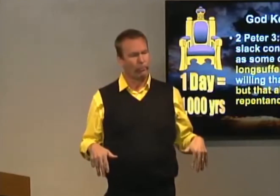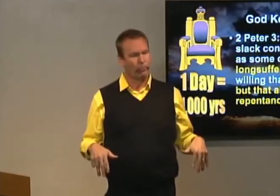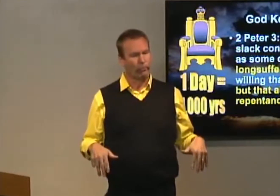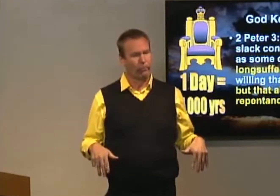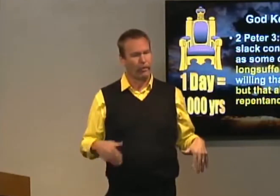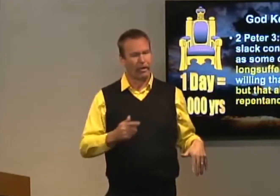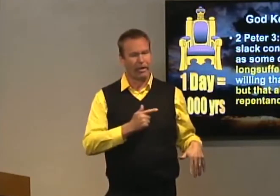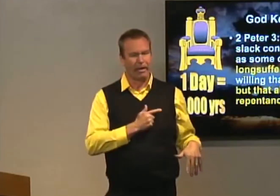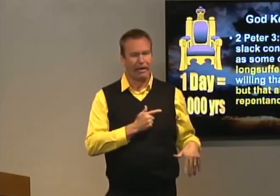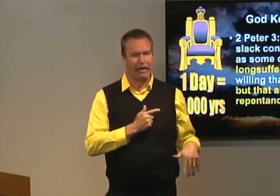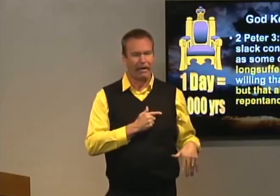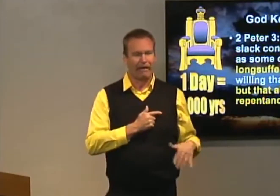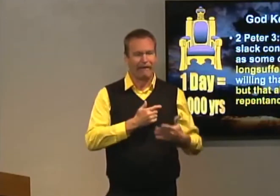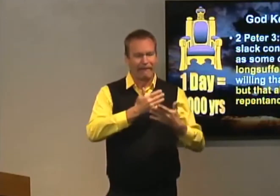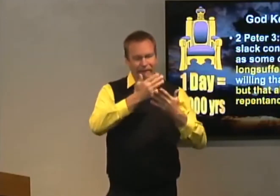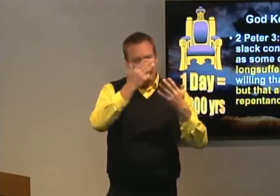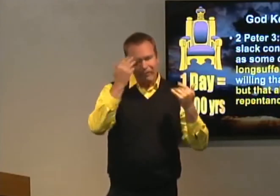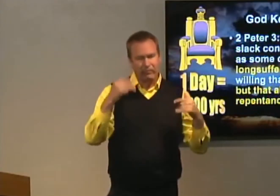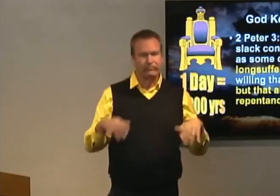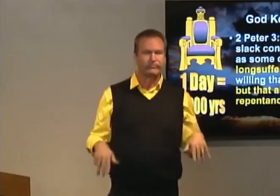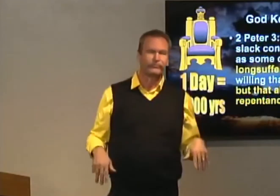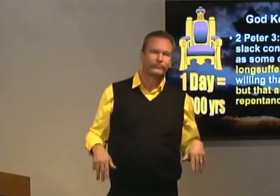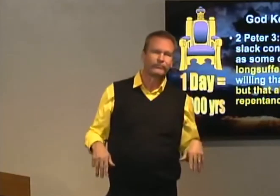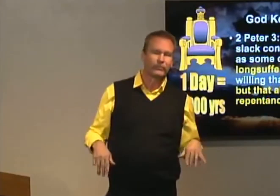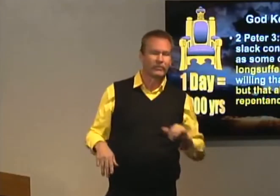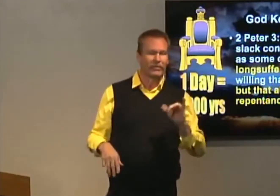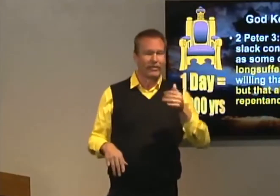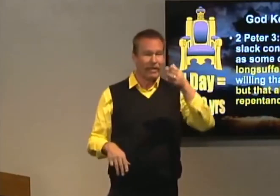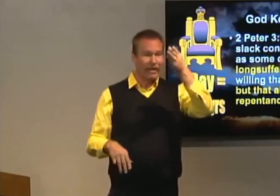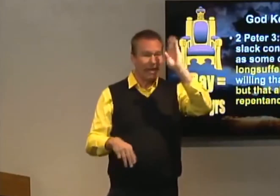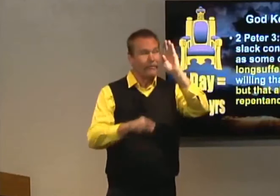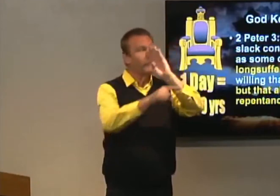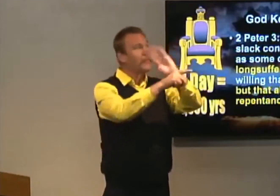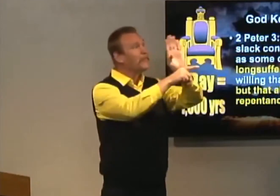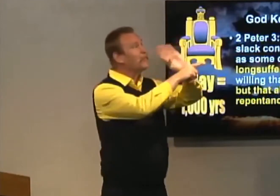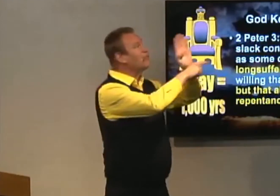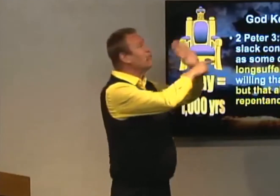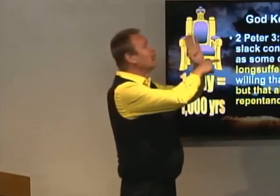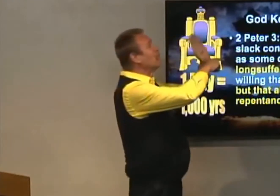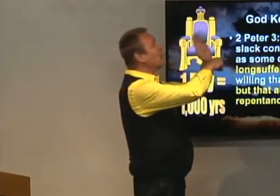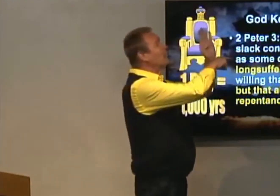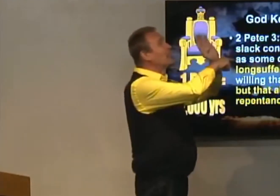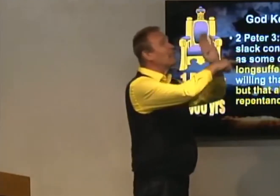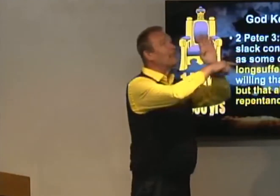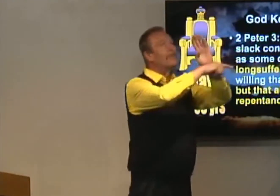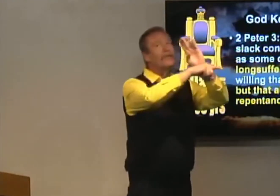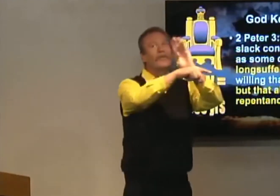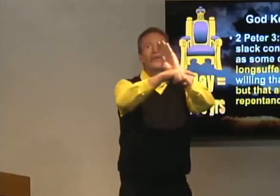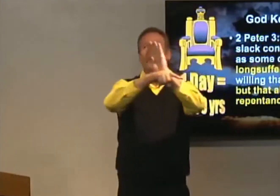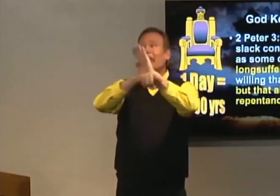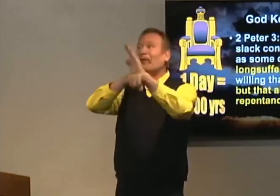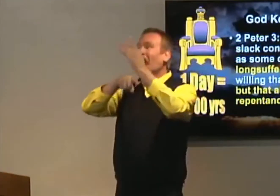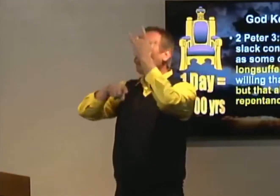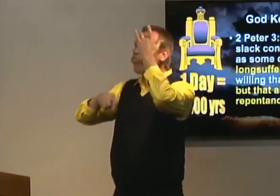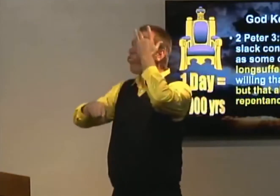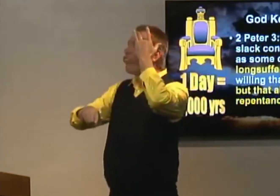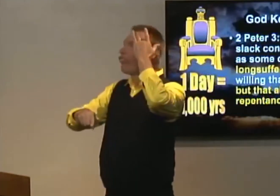ugh, lazy. It's this idea of forgetful or lazy. God is not busy doing other things so that